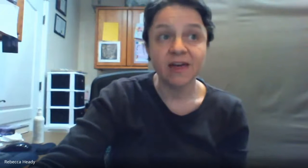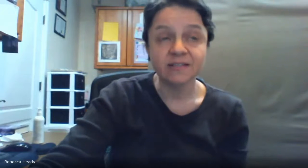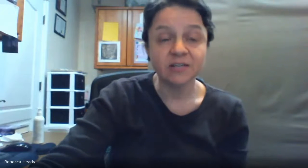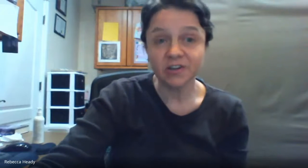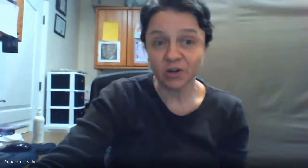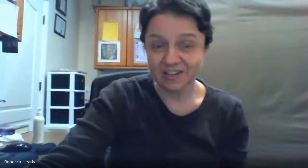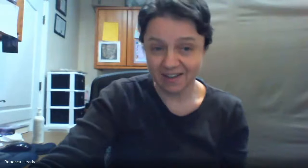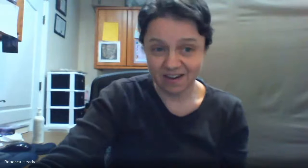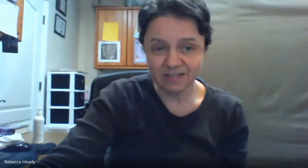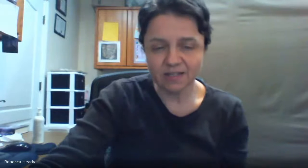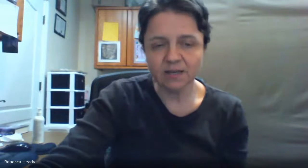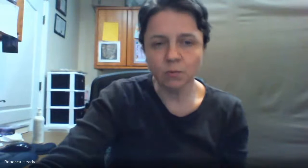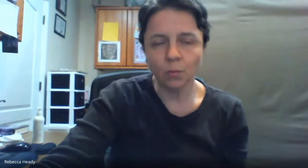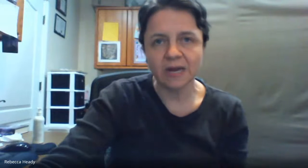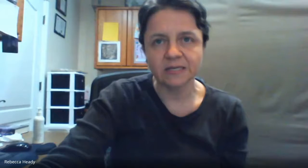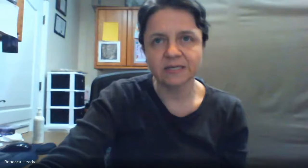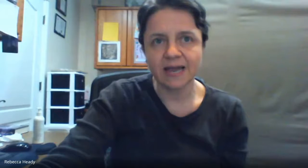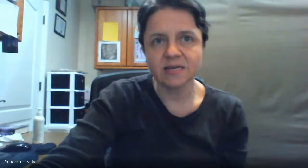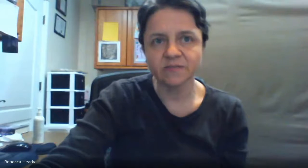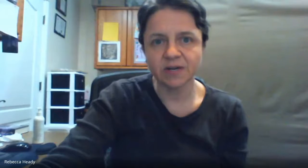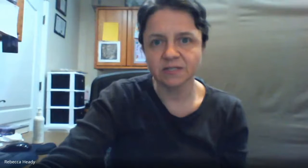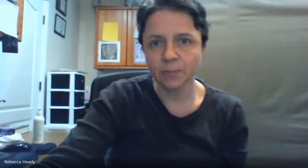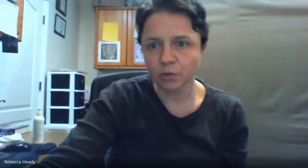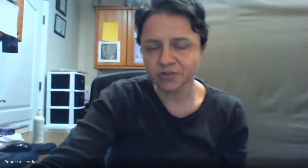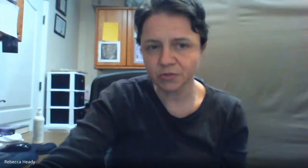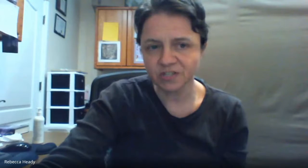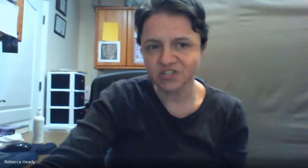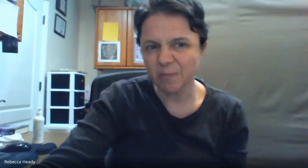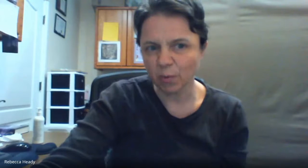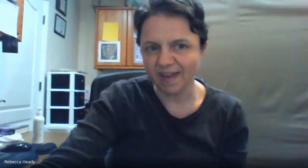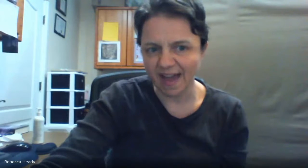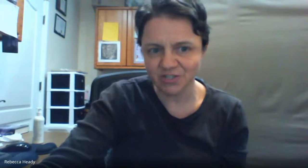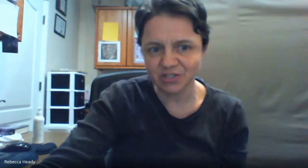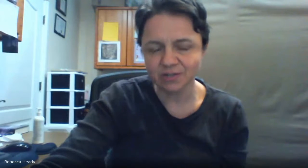That's actually called an iconic sign when a sign is very similar to the shape or the action